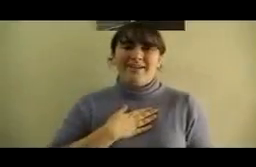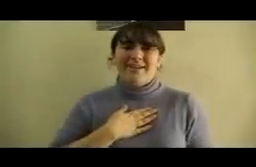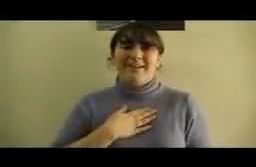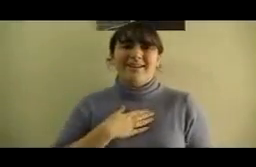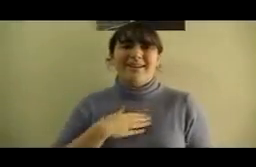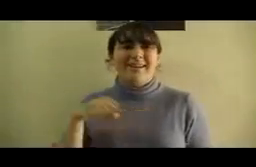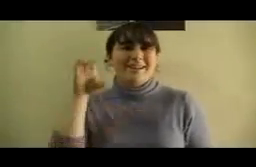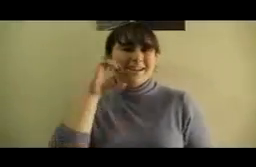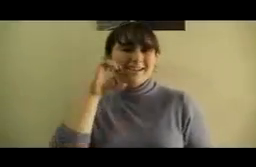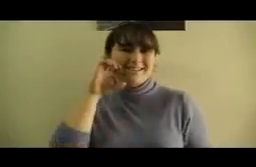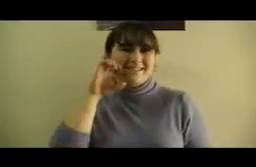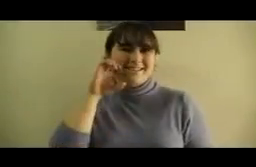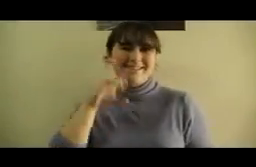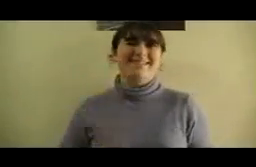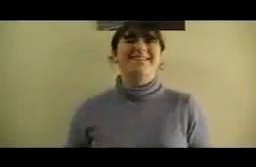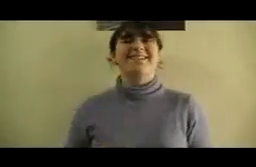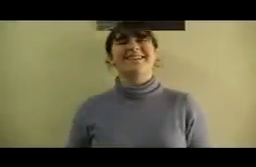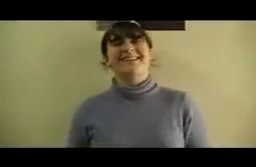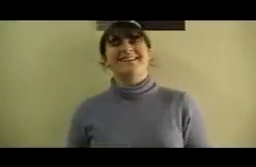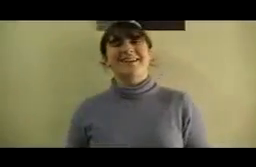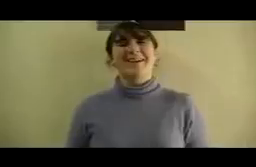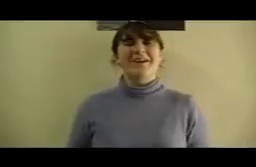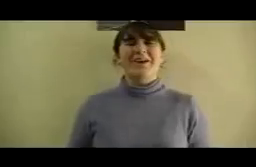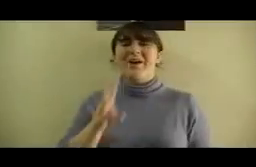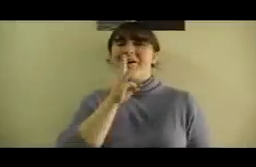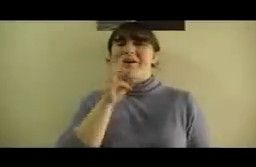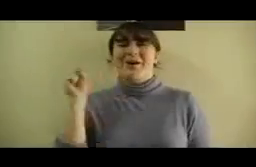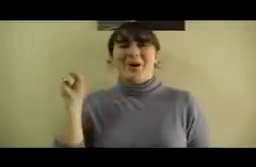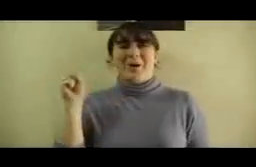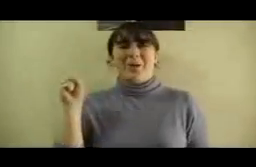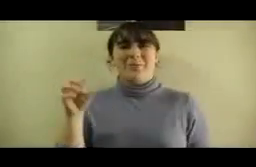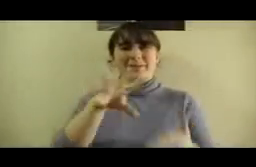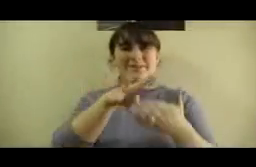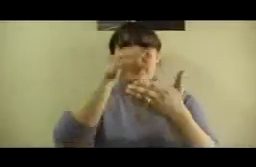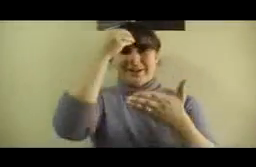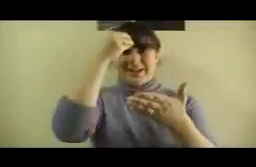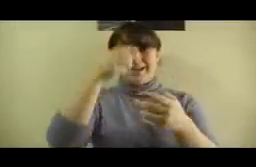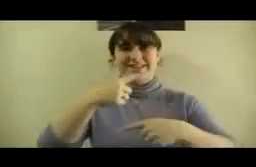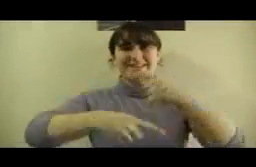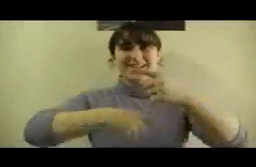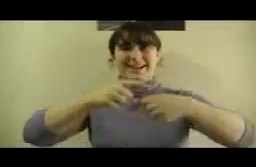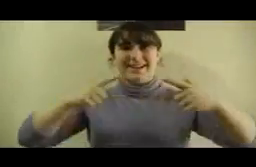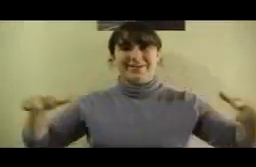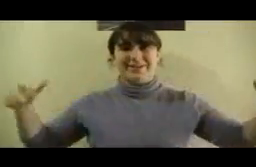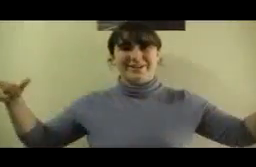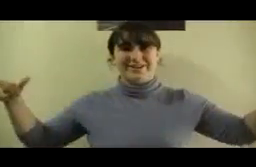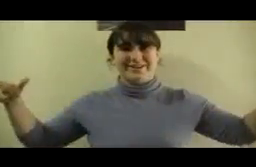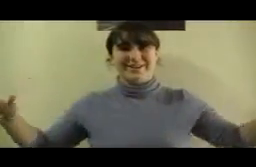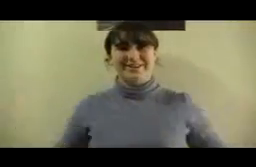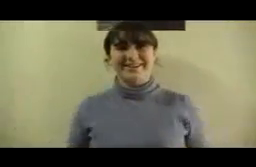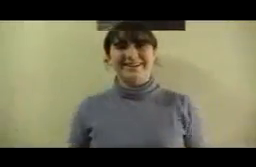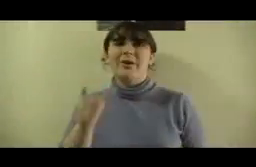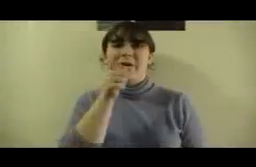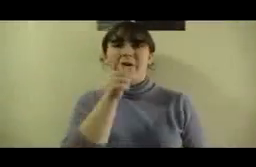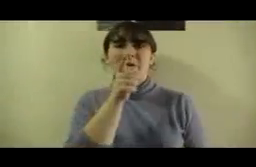cousins was learning sign language.